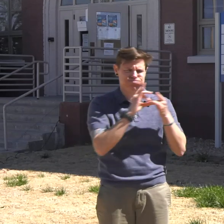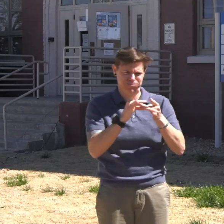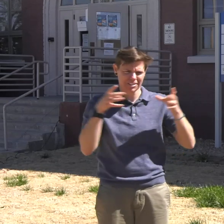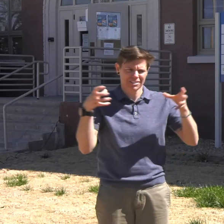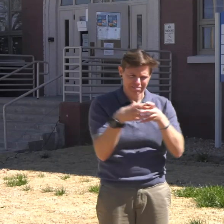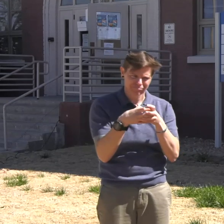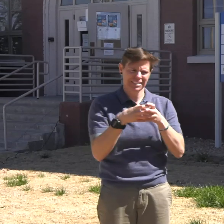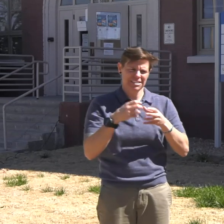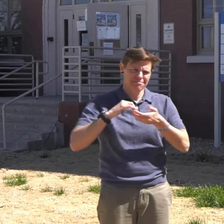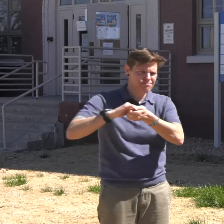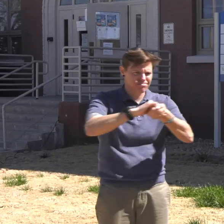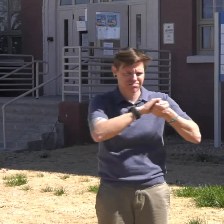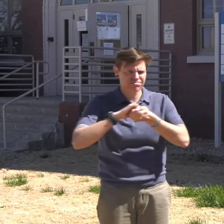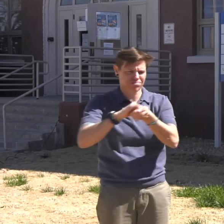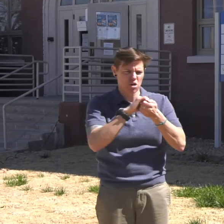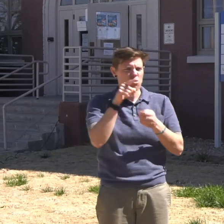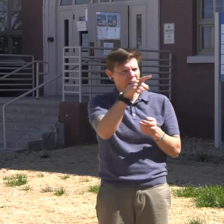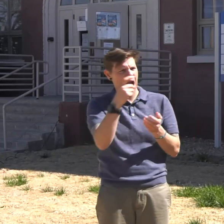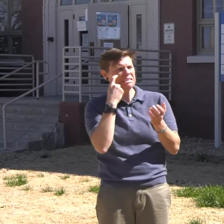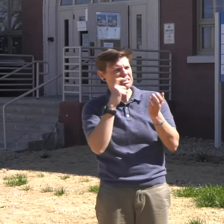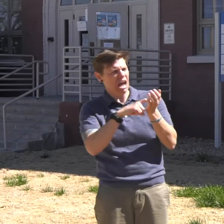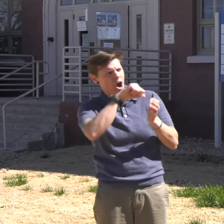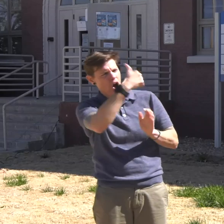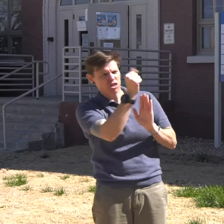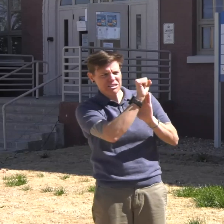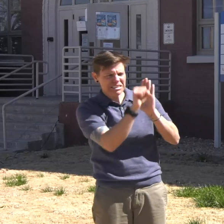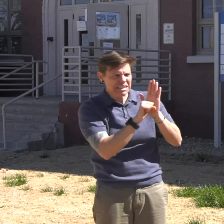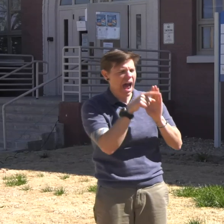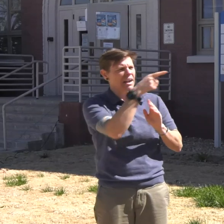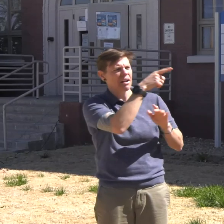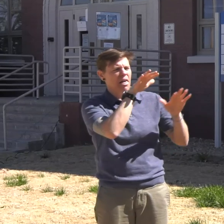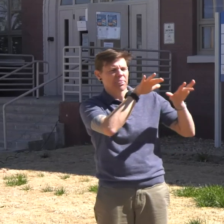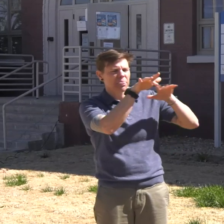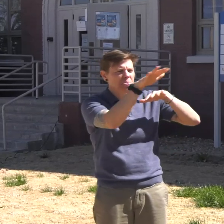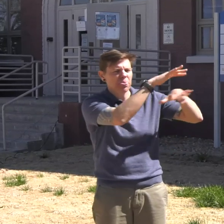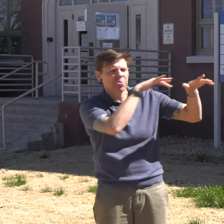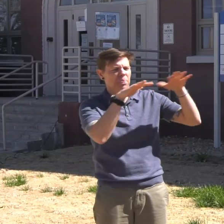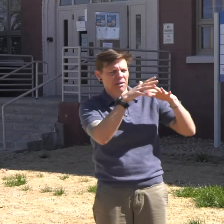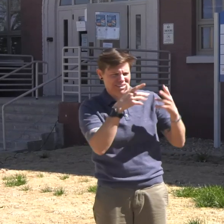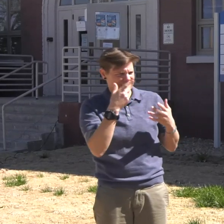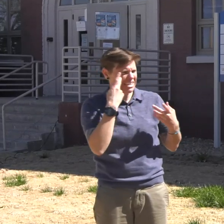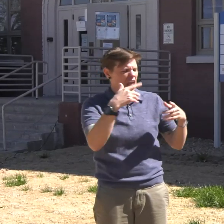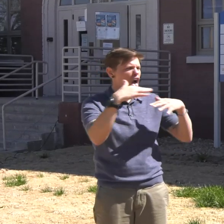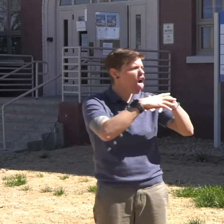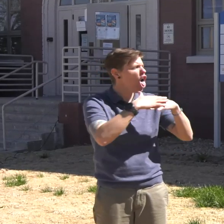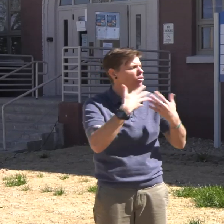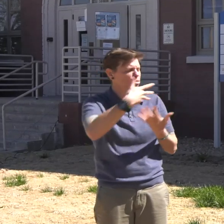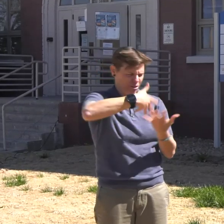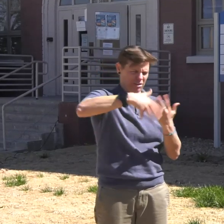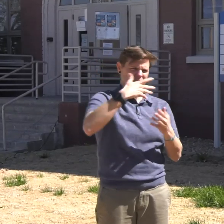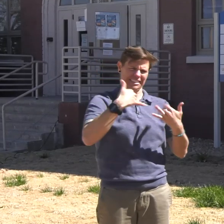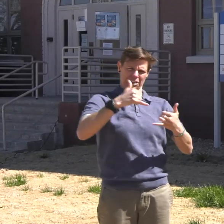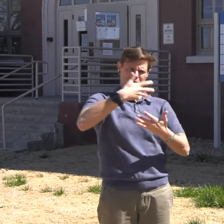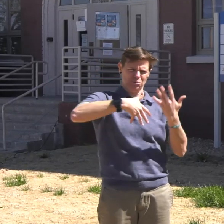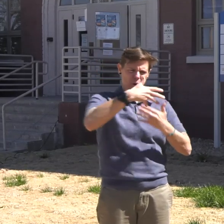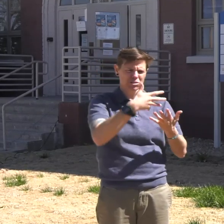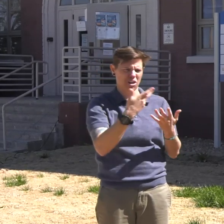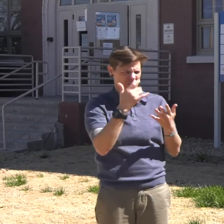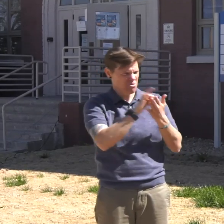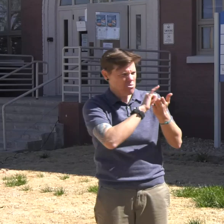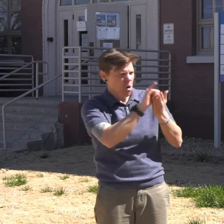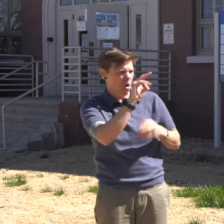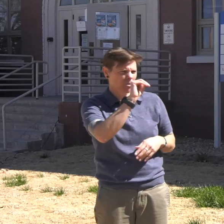to see, you know, packed basketball courts and block parties happening in LA and New York and